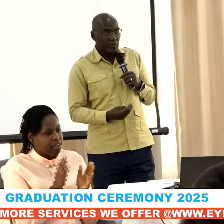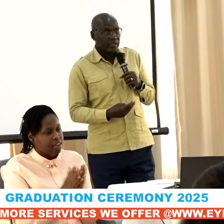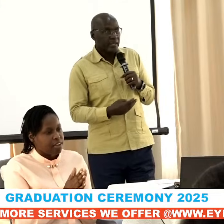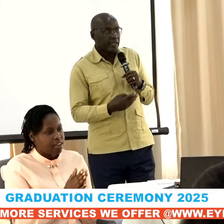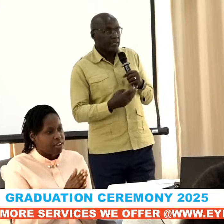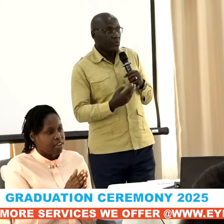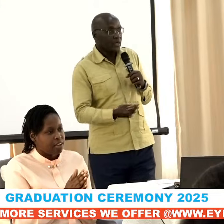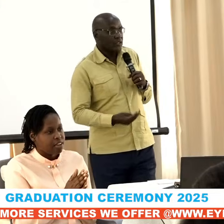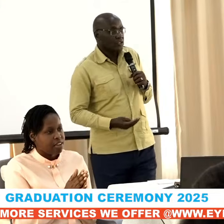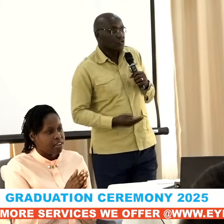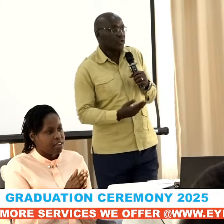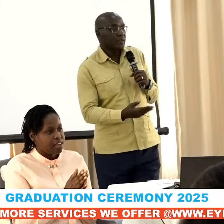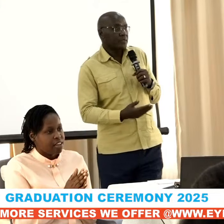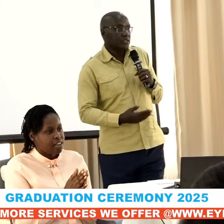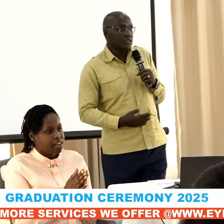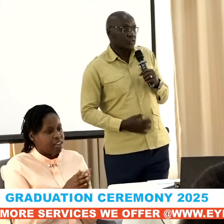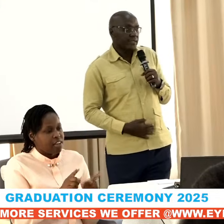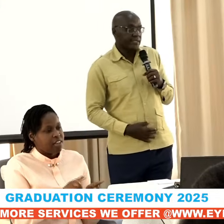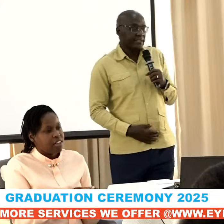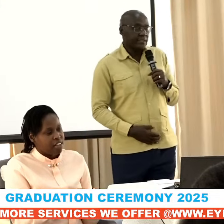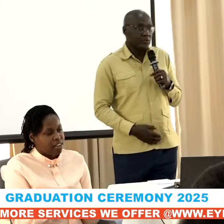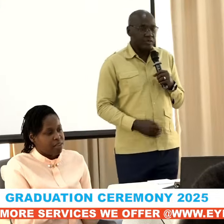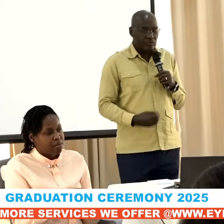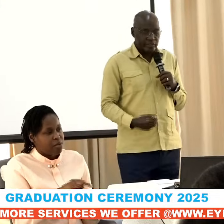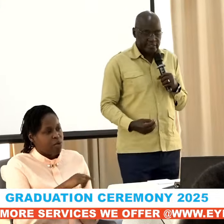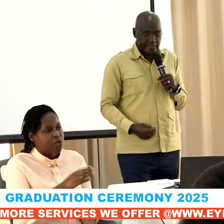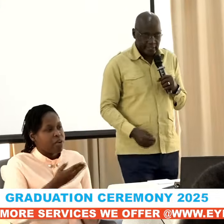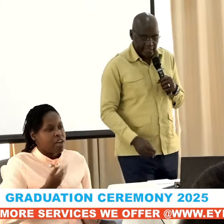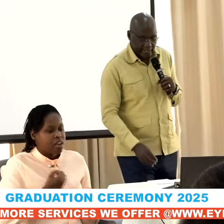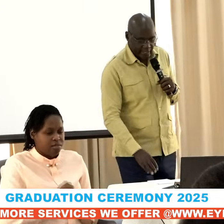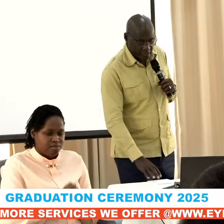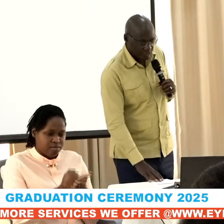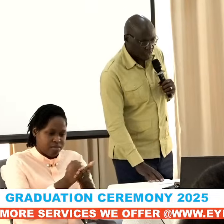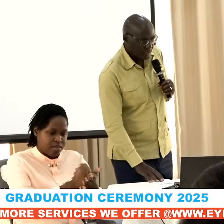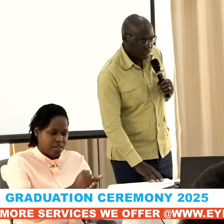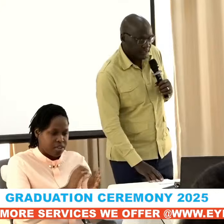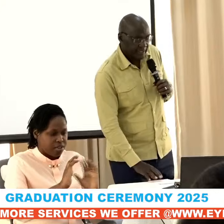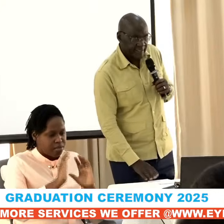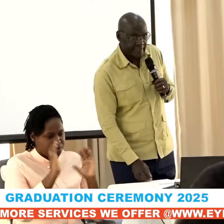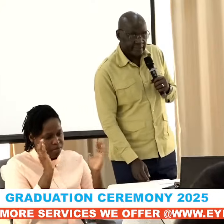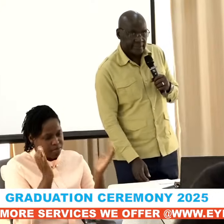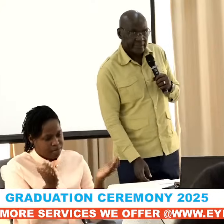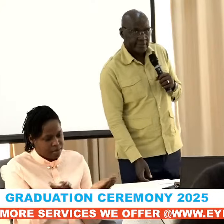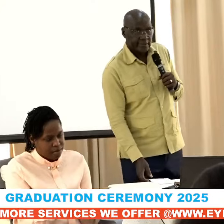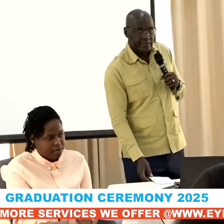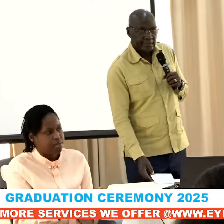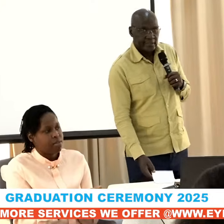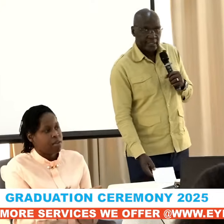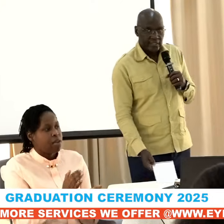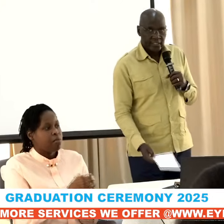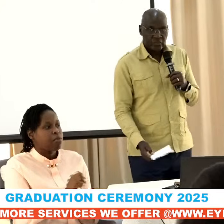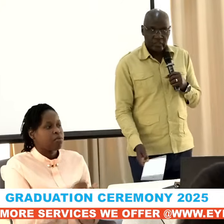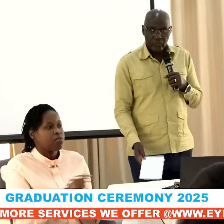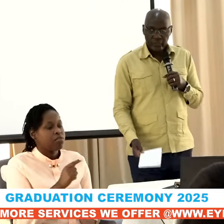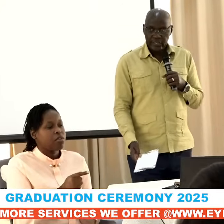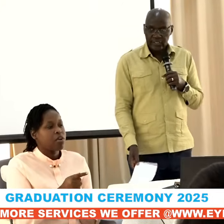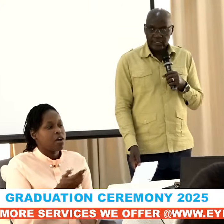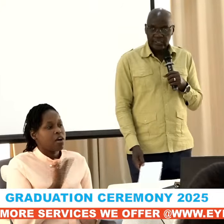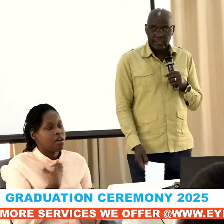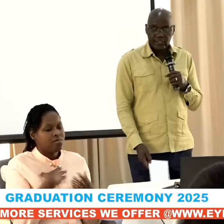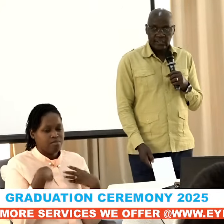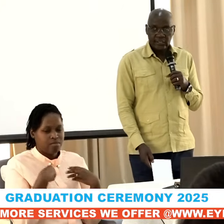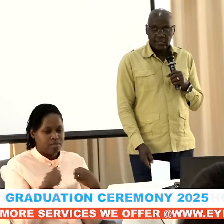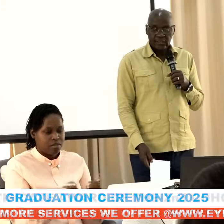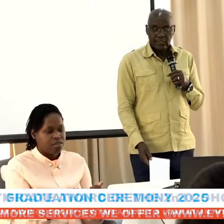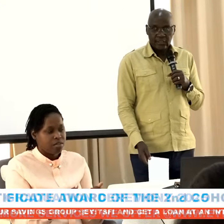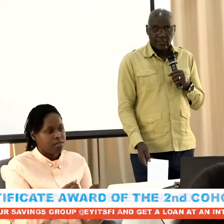And we are the ones to help the society. You are addressing a societal challenge, and that's why we